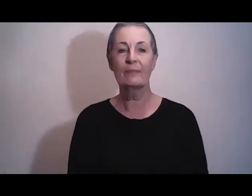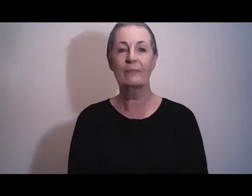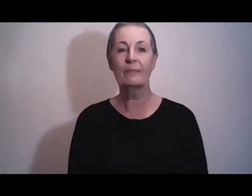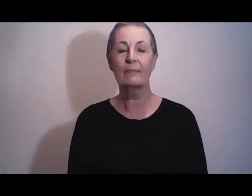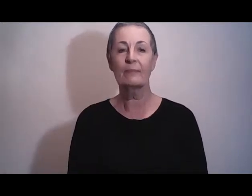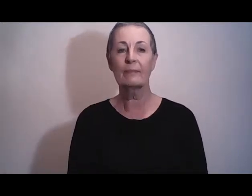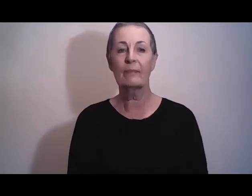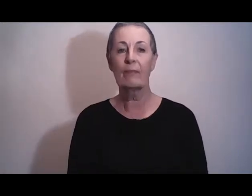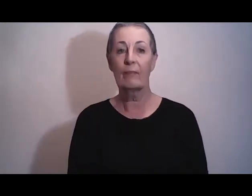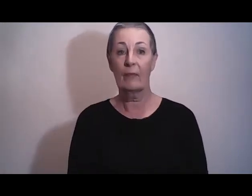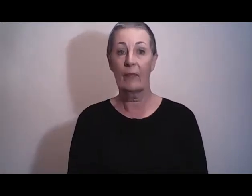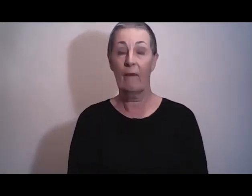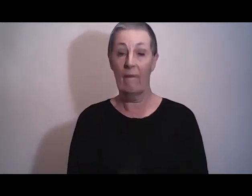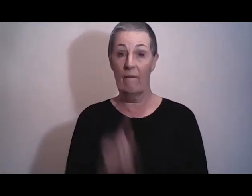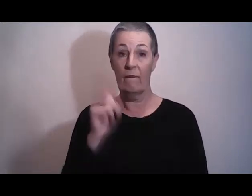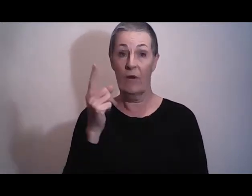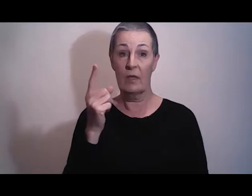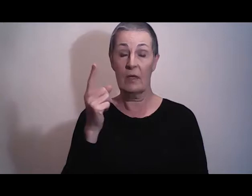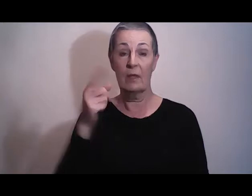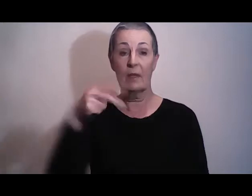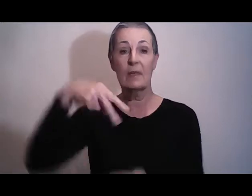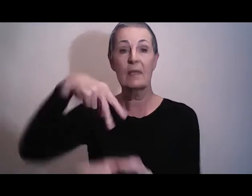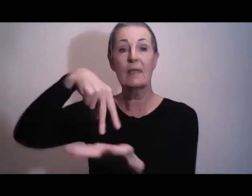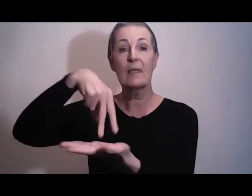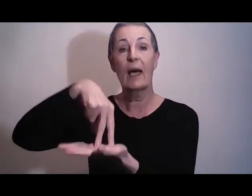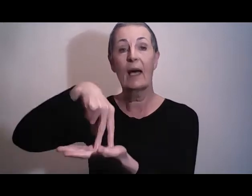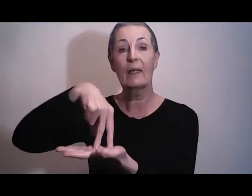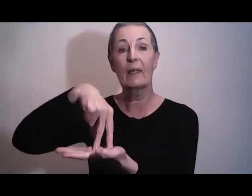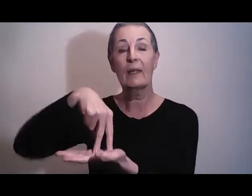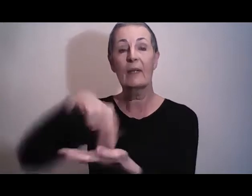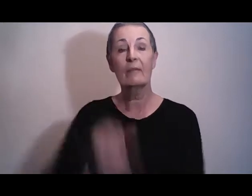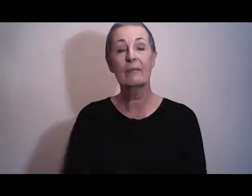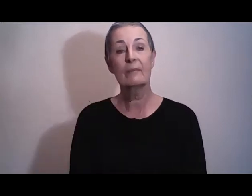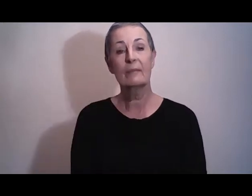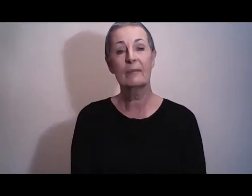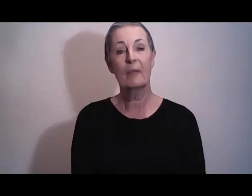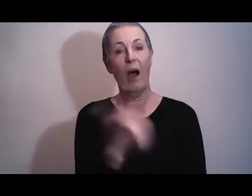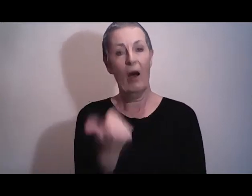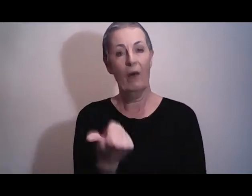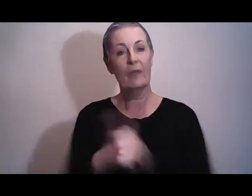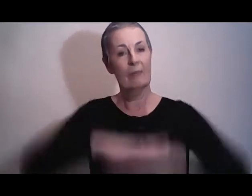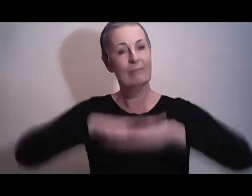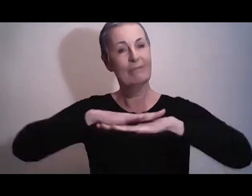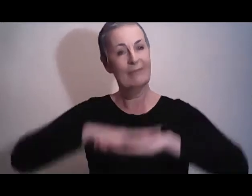start first with the standing exercise, and then I'll do the sitting one, okay?